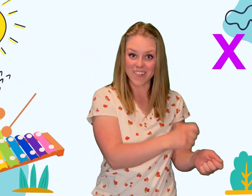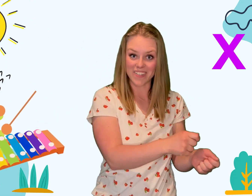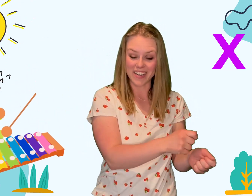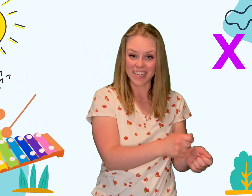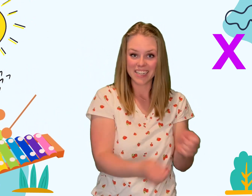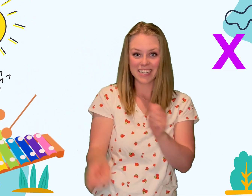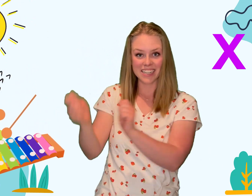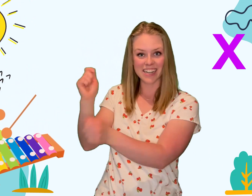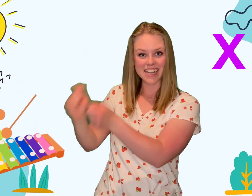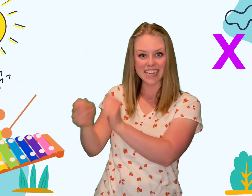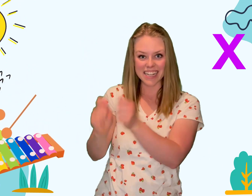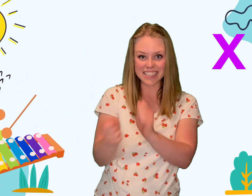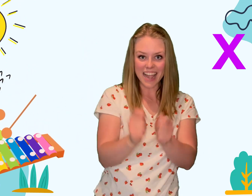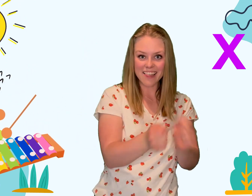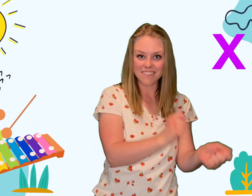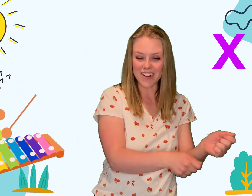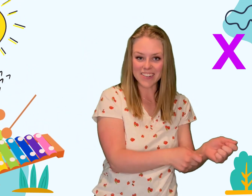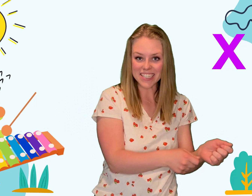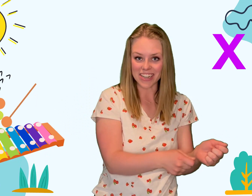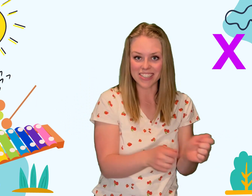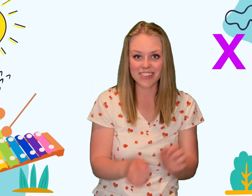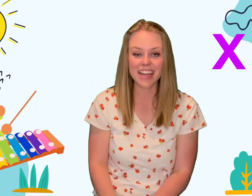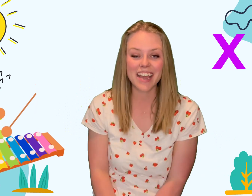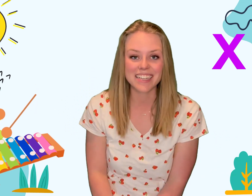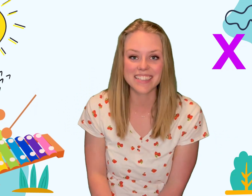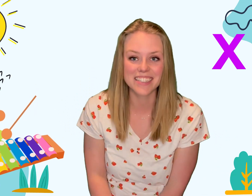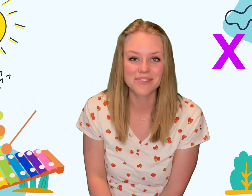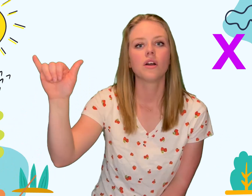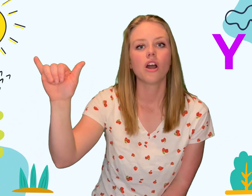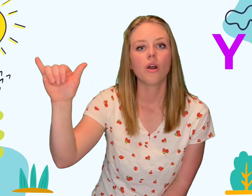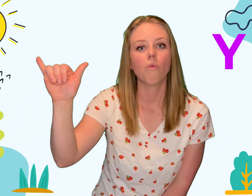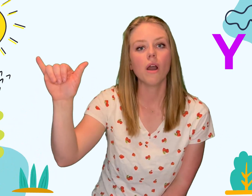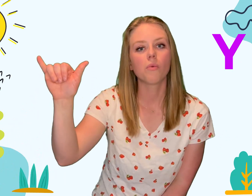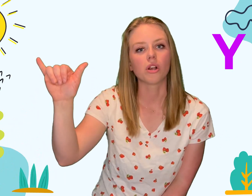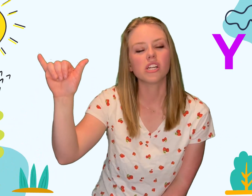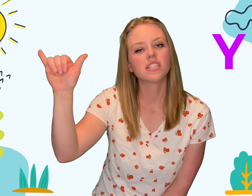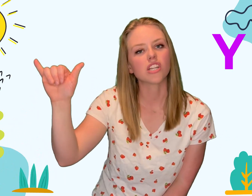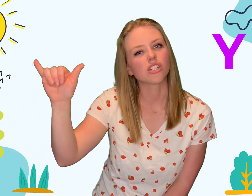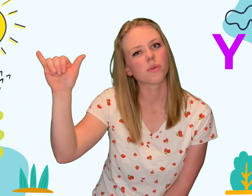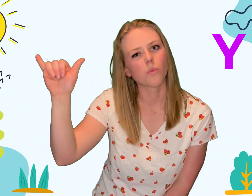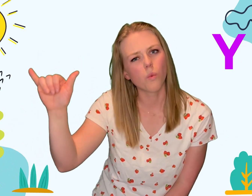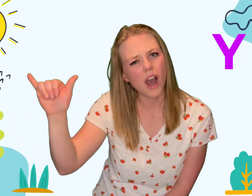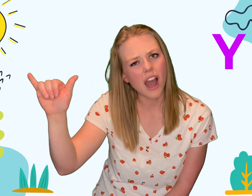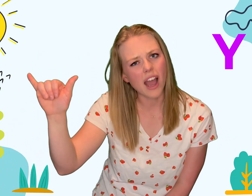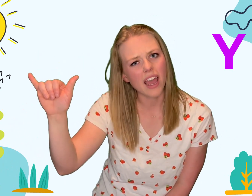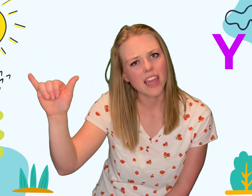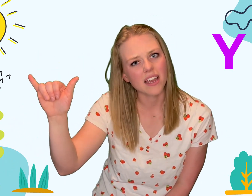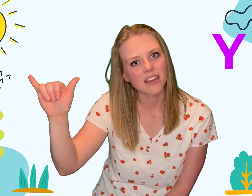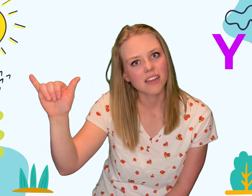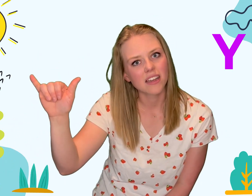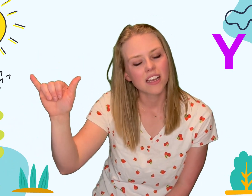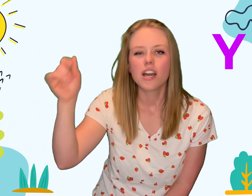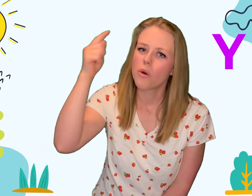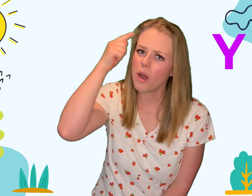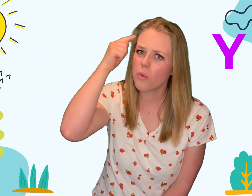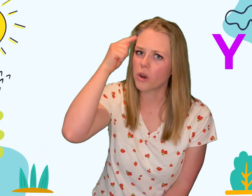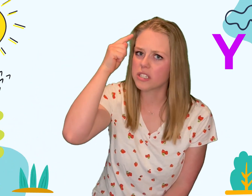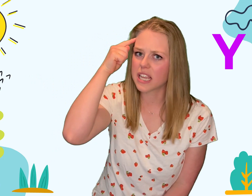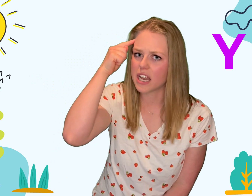Xylophone. A xylophone starts with X. What word starts with Y? What words can you